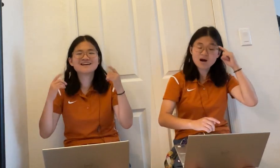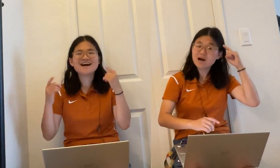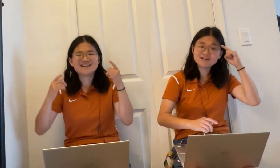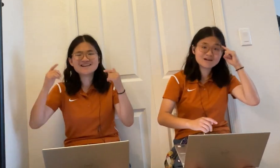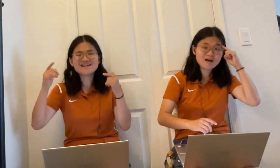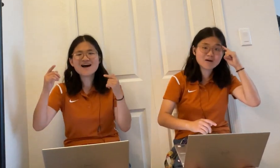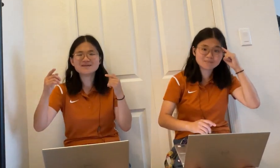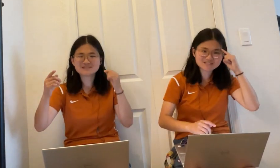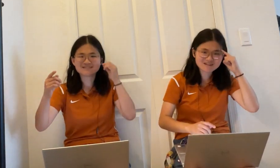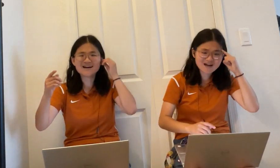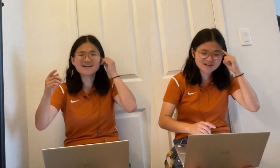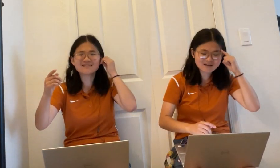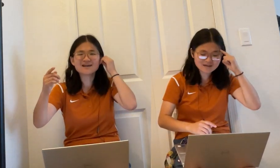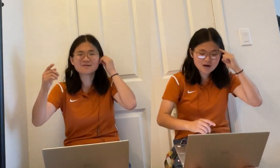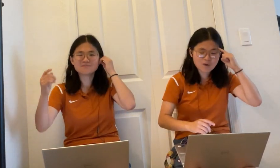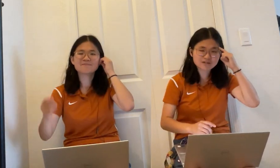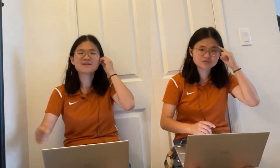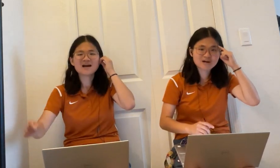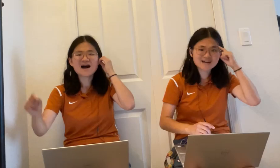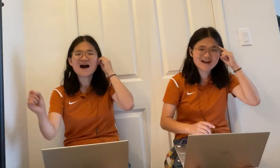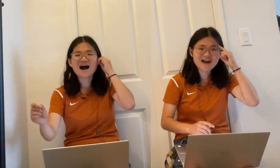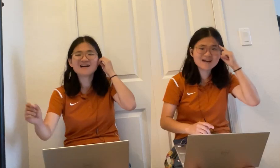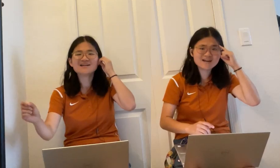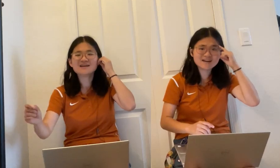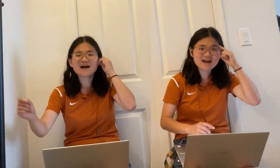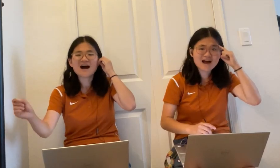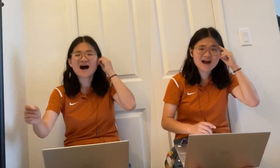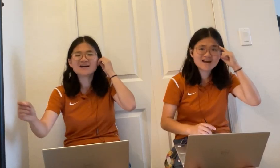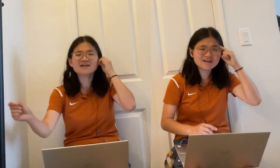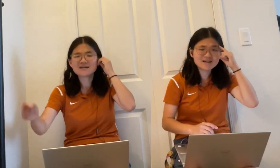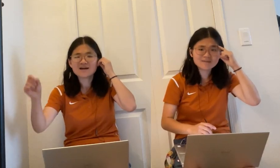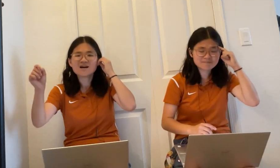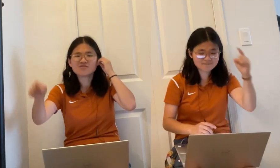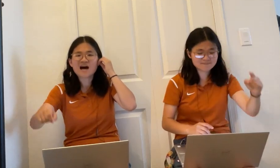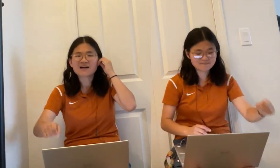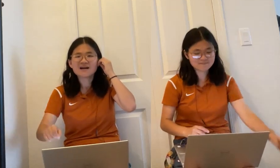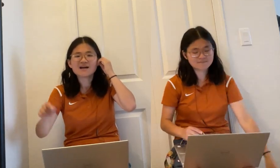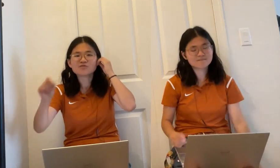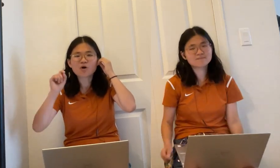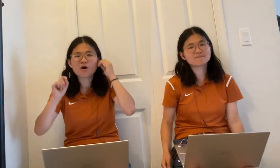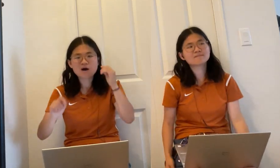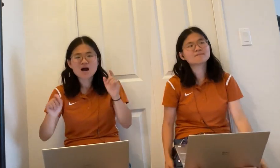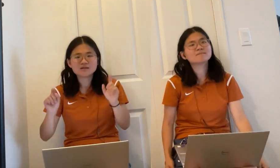mind, you know I'm a psychic. Why you try to hide it, rock. Roll,